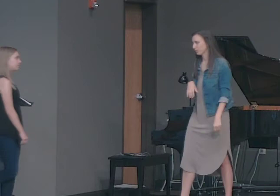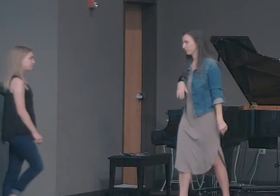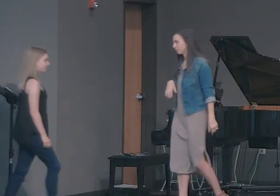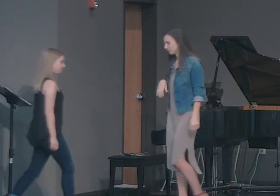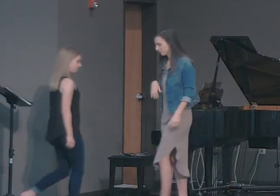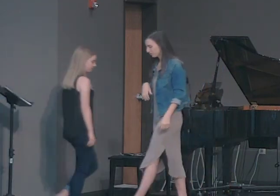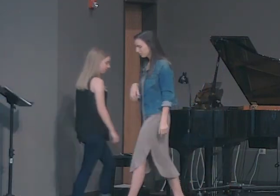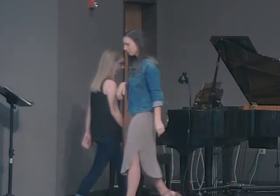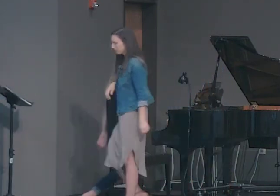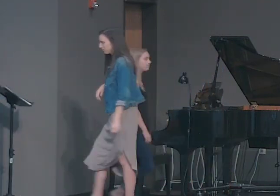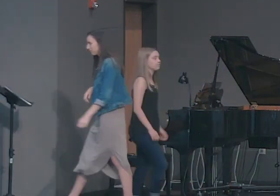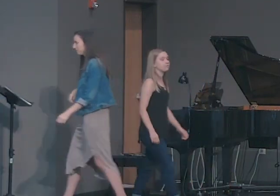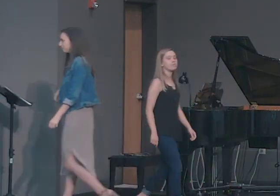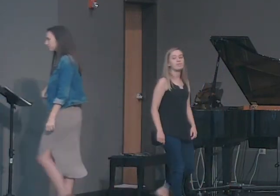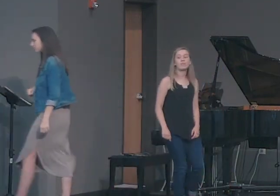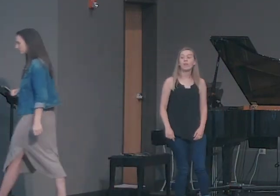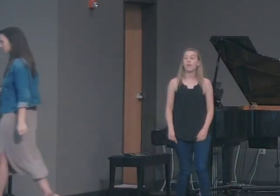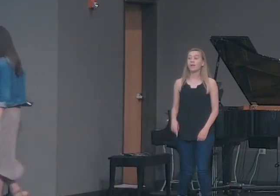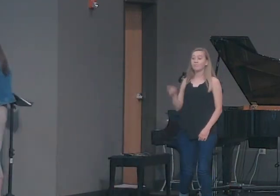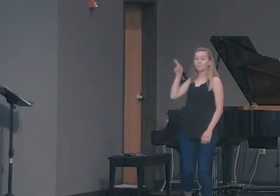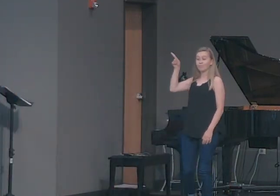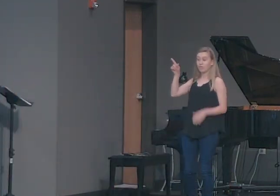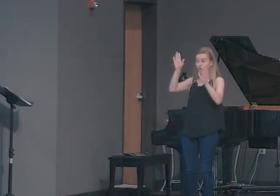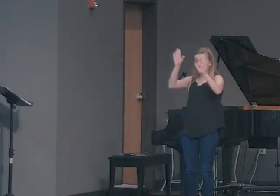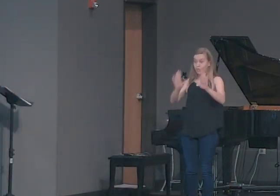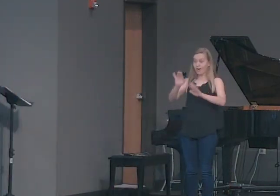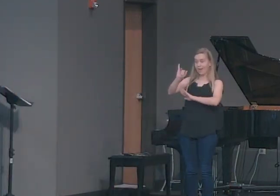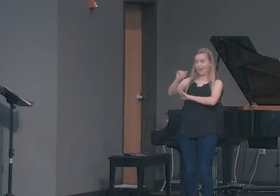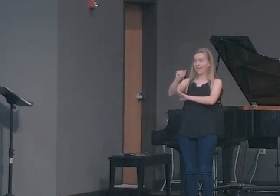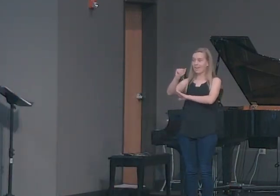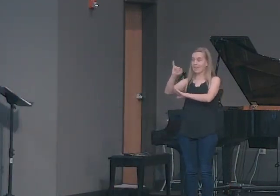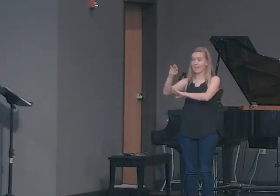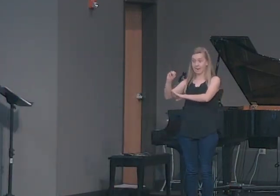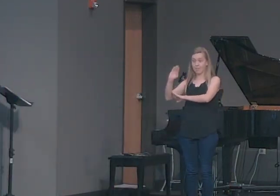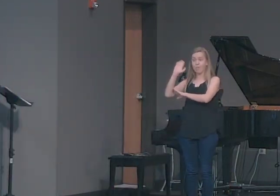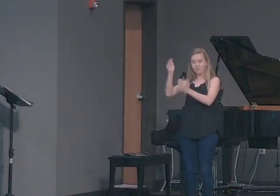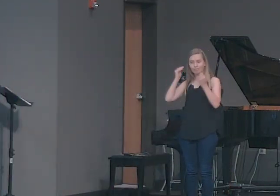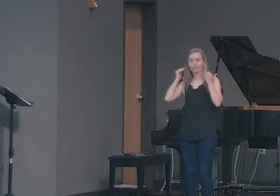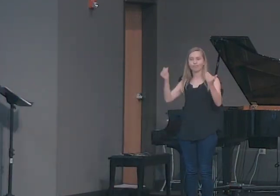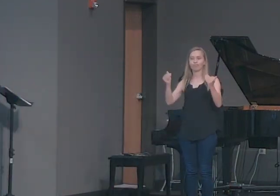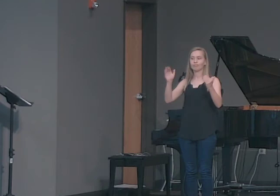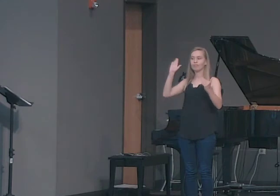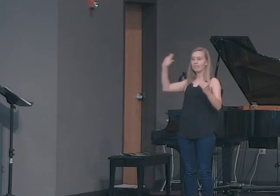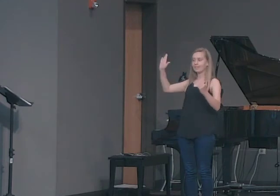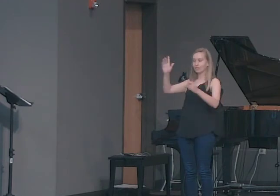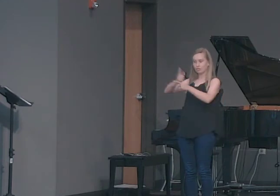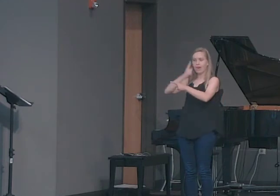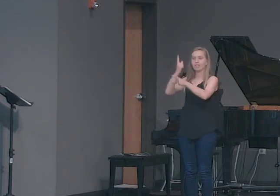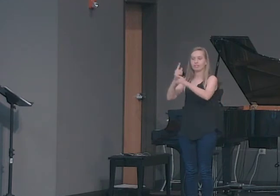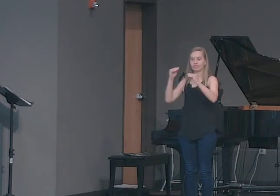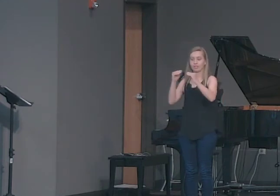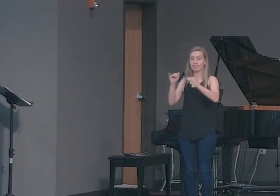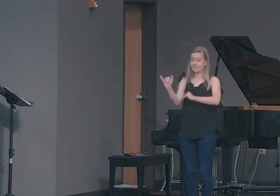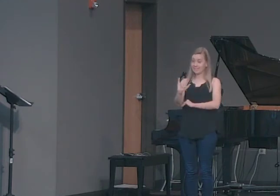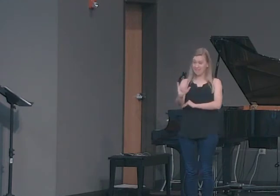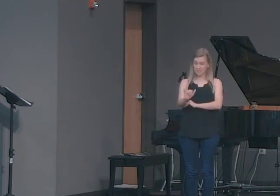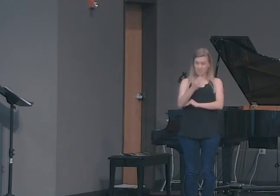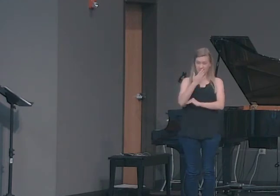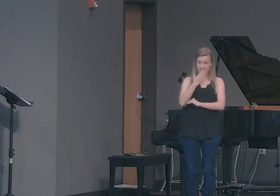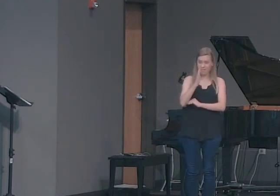The great I Am will exact the judgment He has planned. Just as the wicked devise